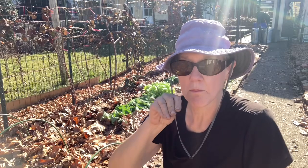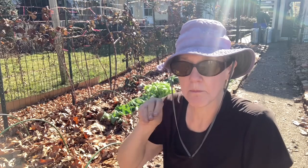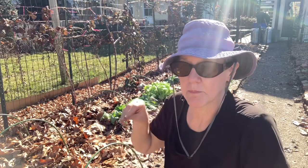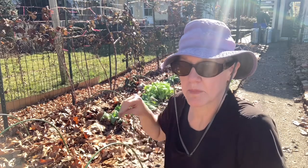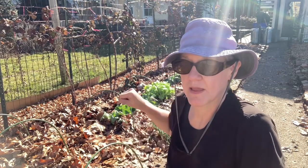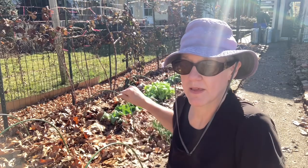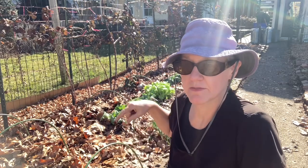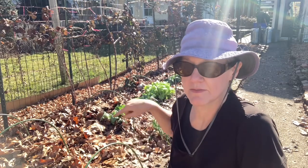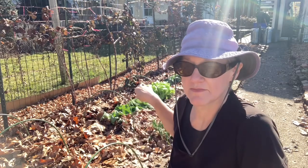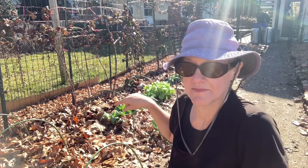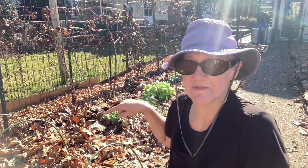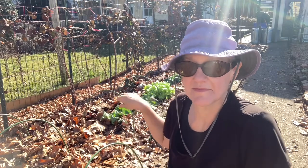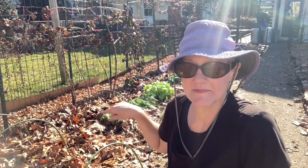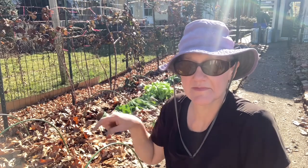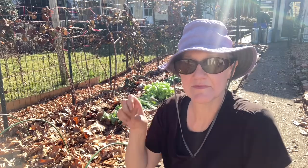and radishes along here.